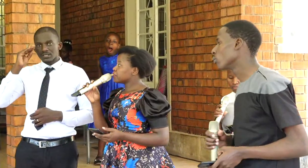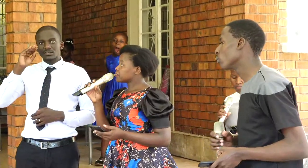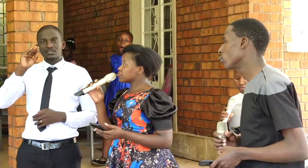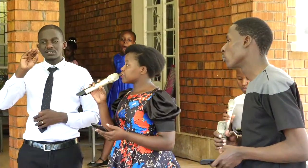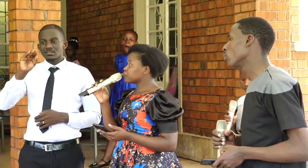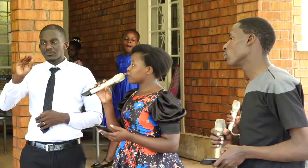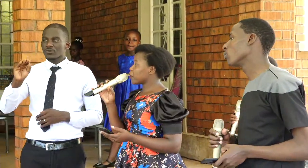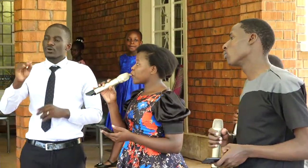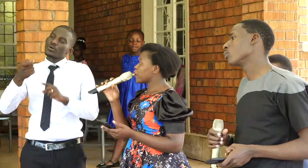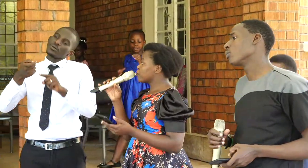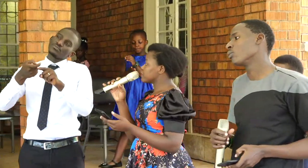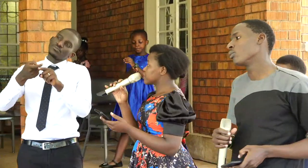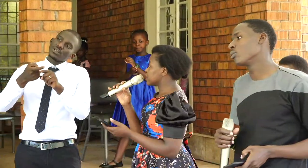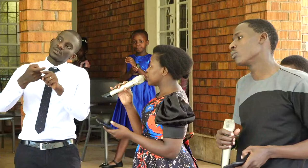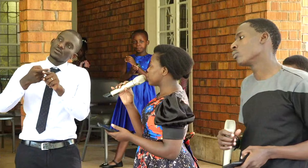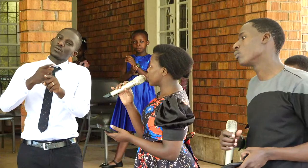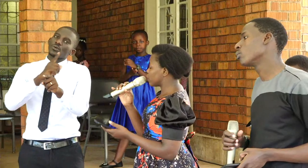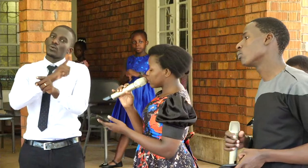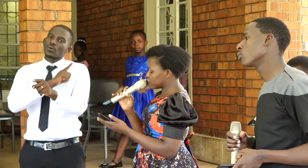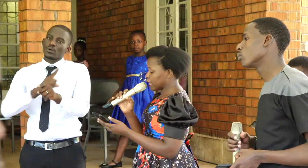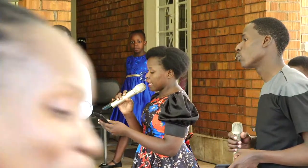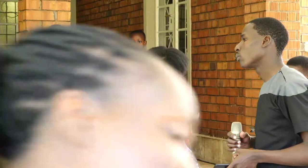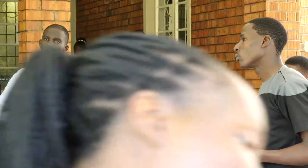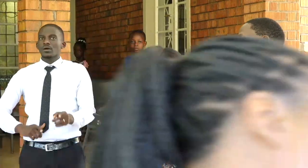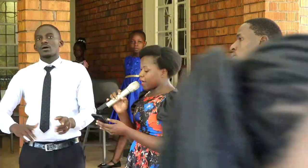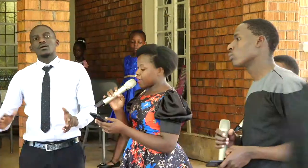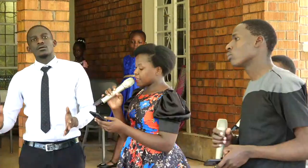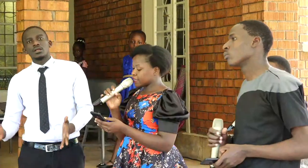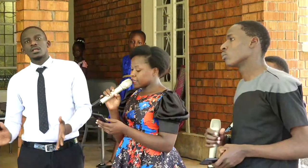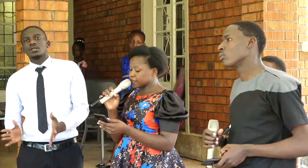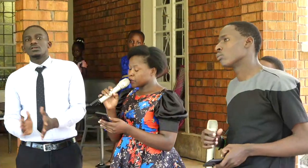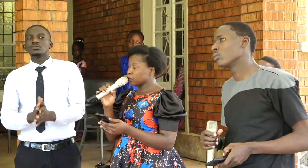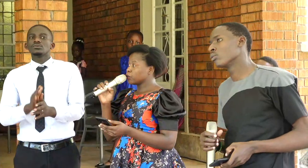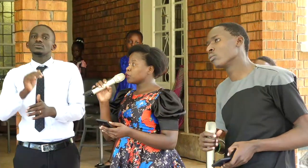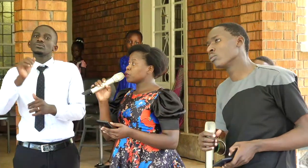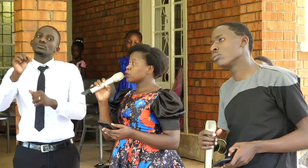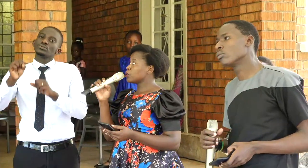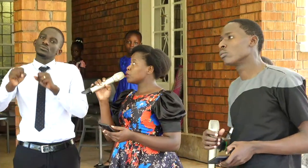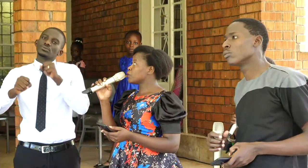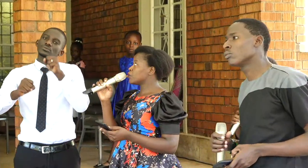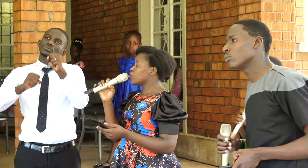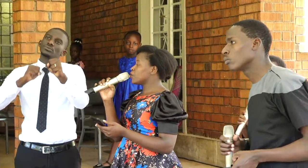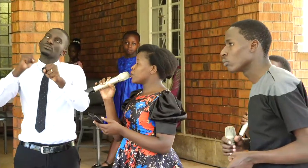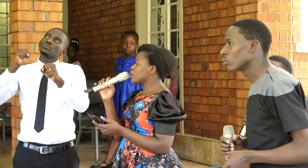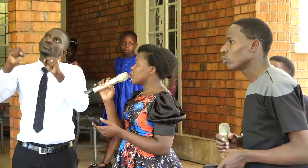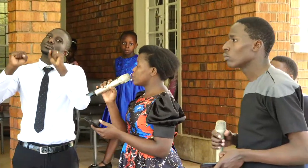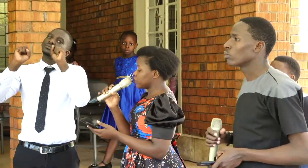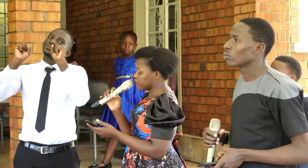From the Lord, hallelujah.